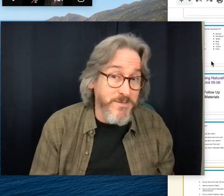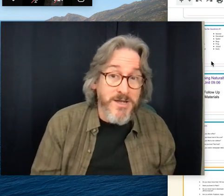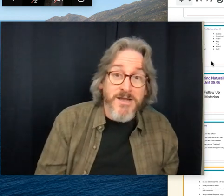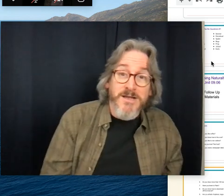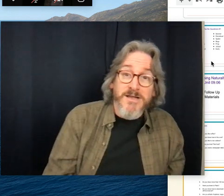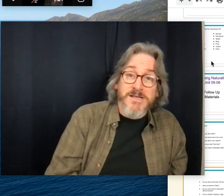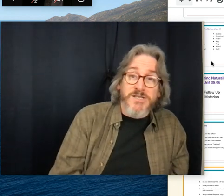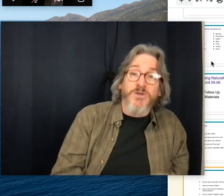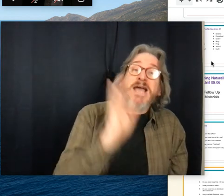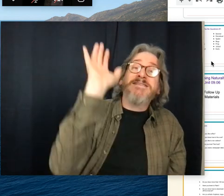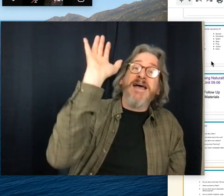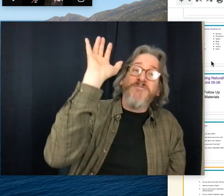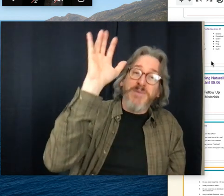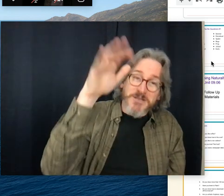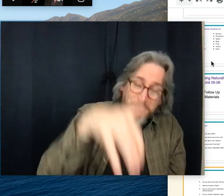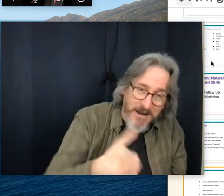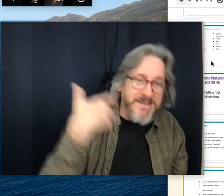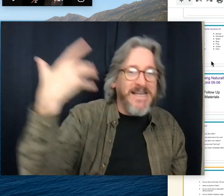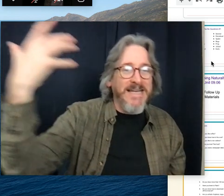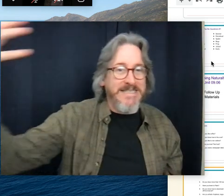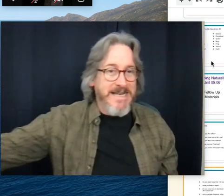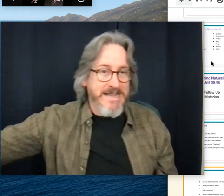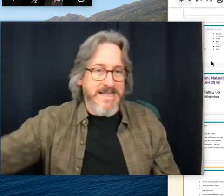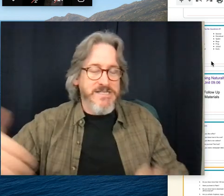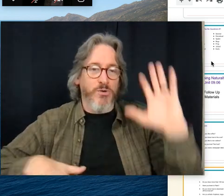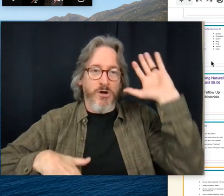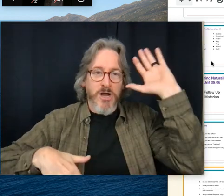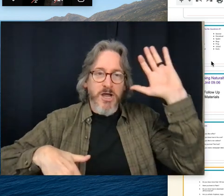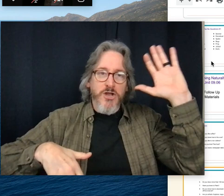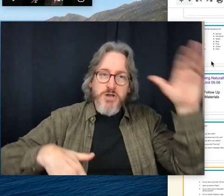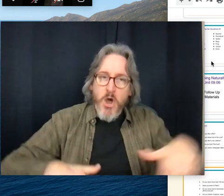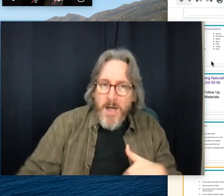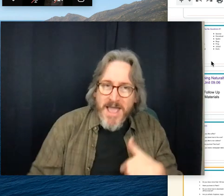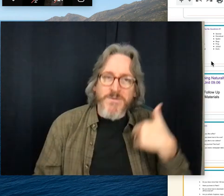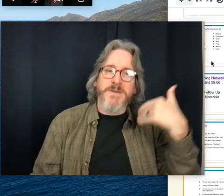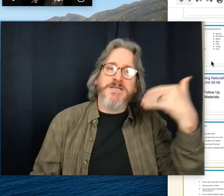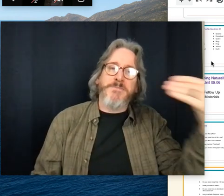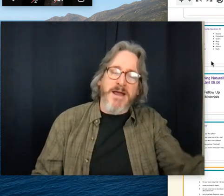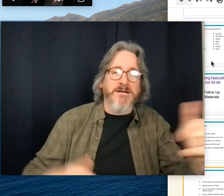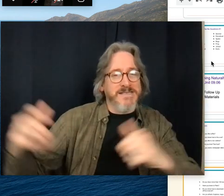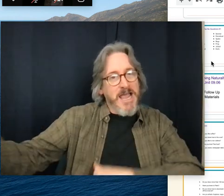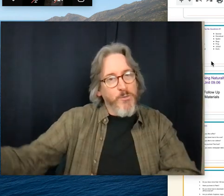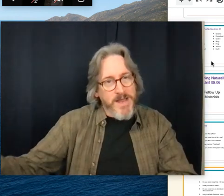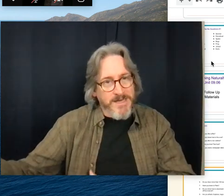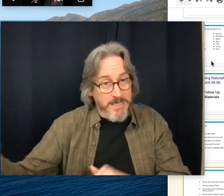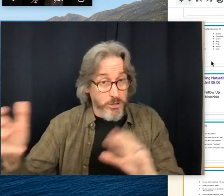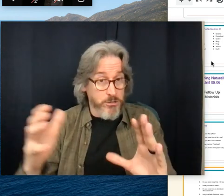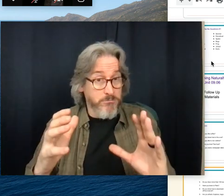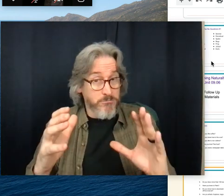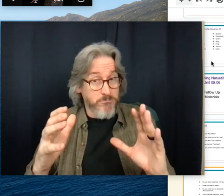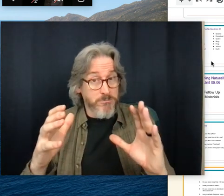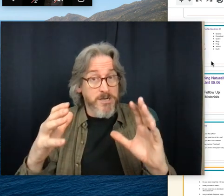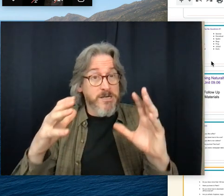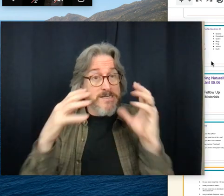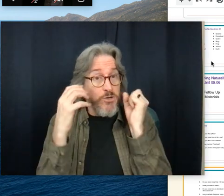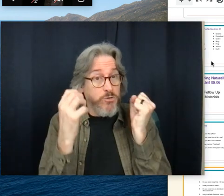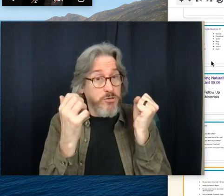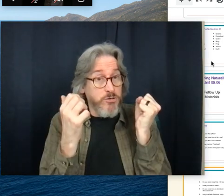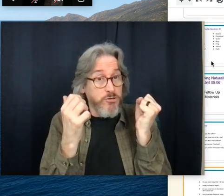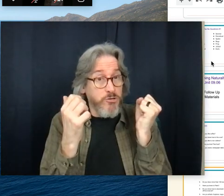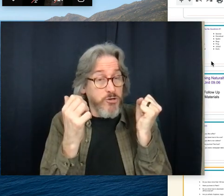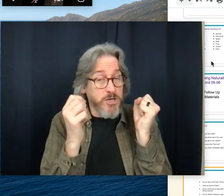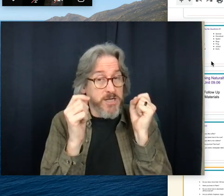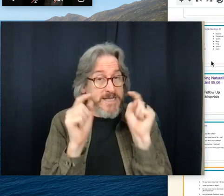back. So yes, I've been to Paris, I did this. Or no, I haven't been to Paris, I went here.